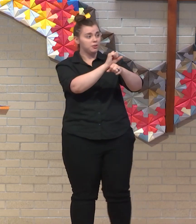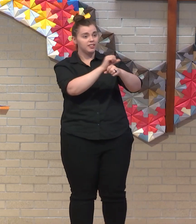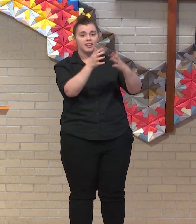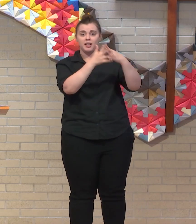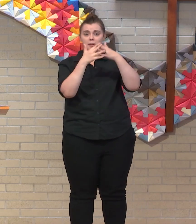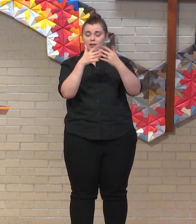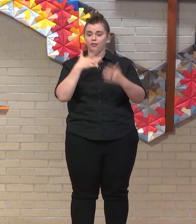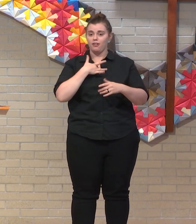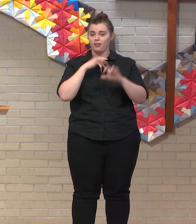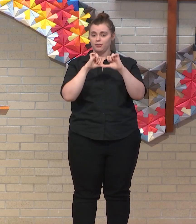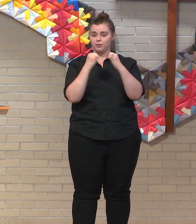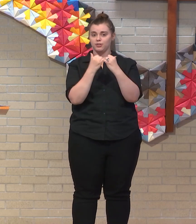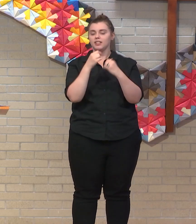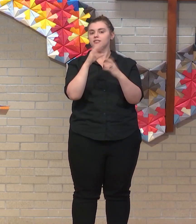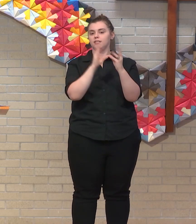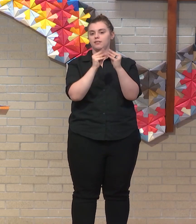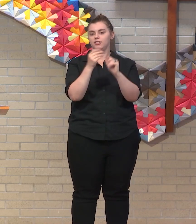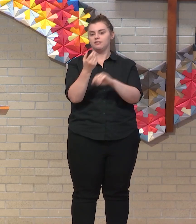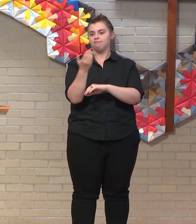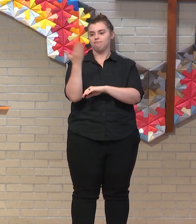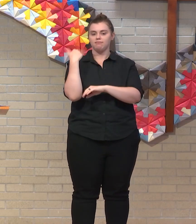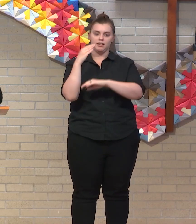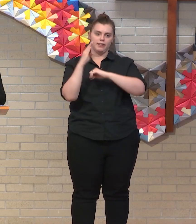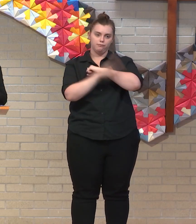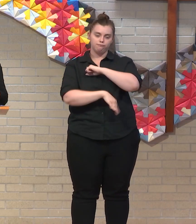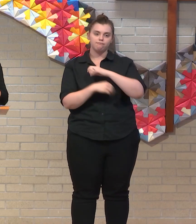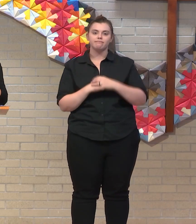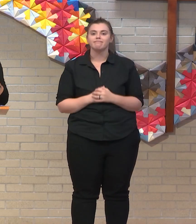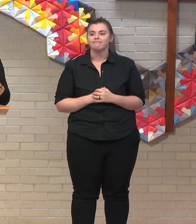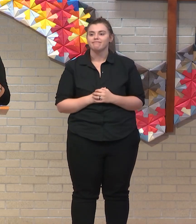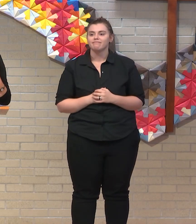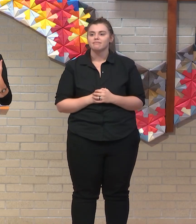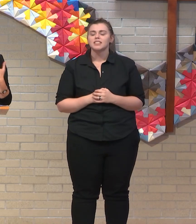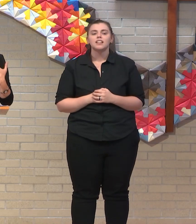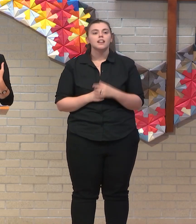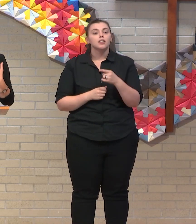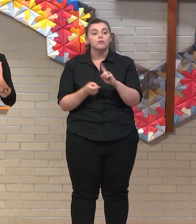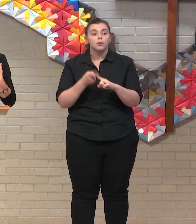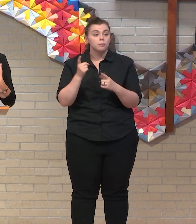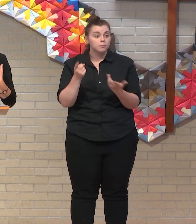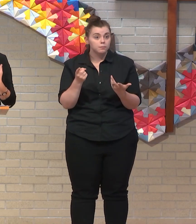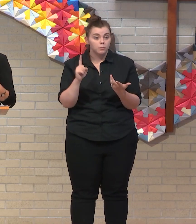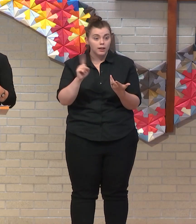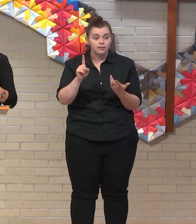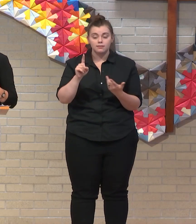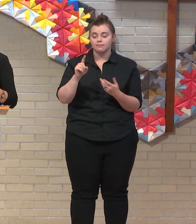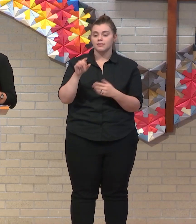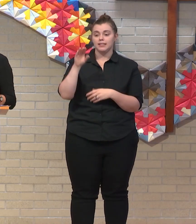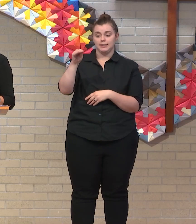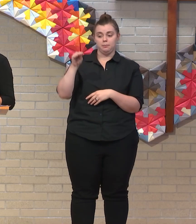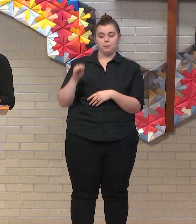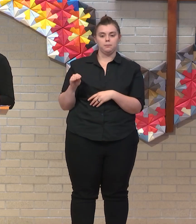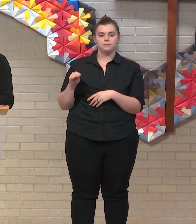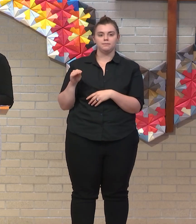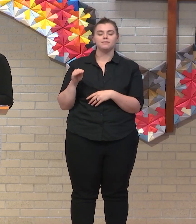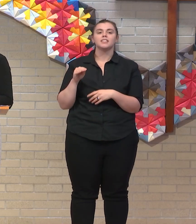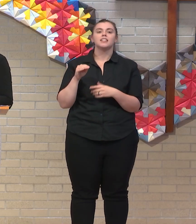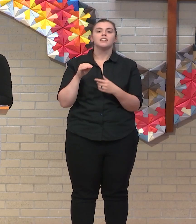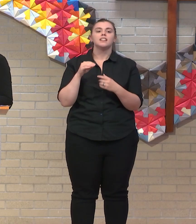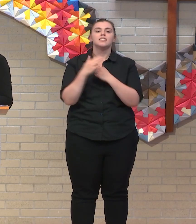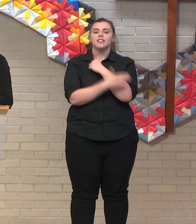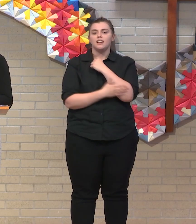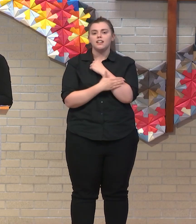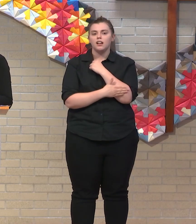an American Heart Association conference last fall. Bongiwe is from Zimbabwe, a country that